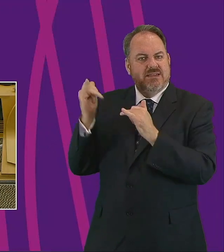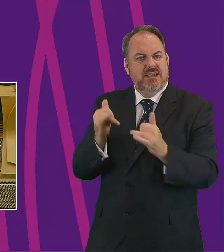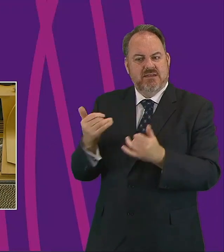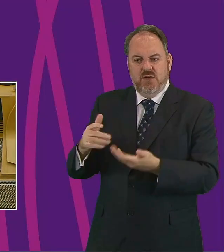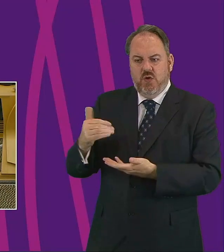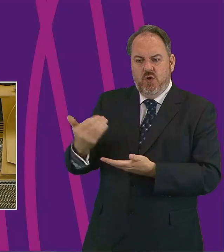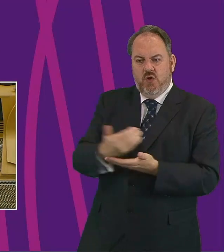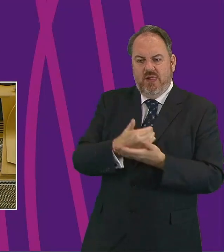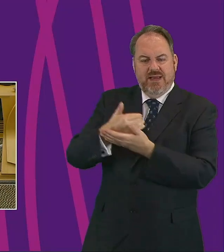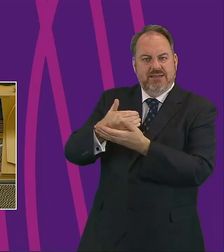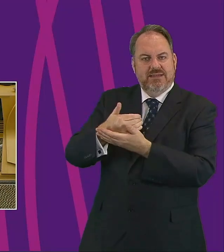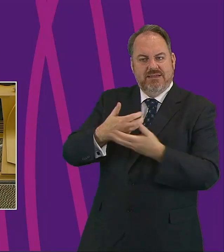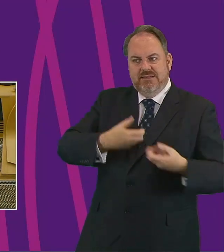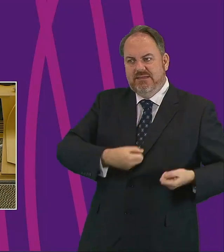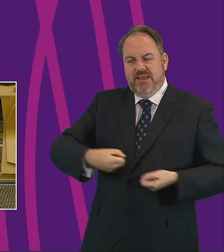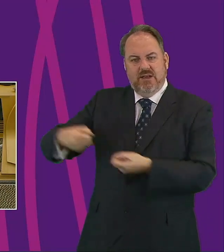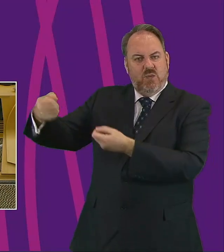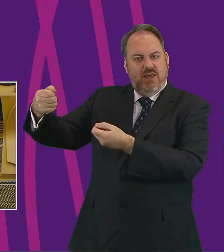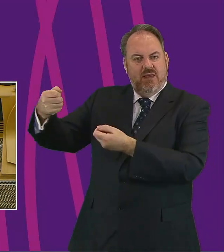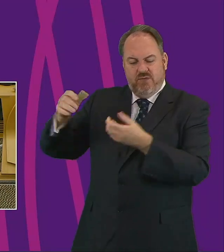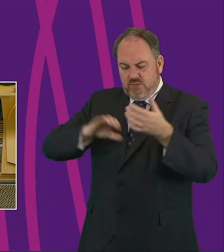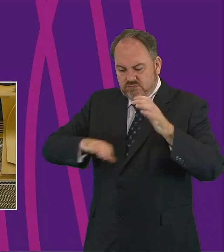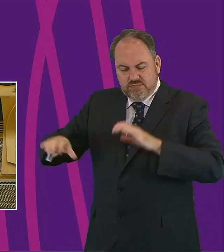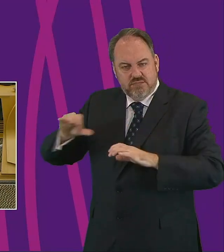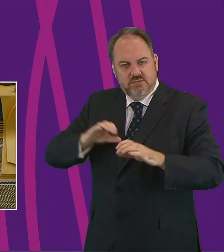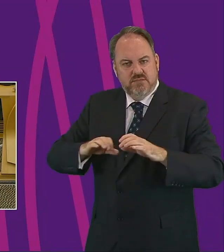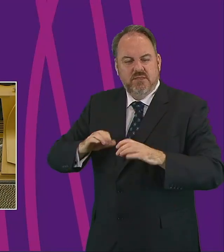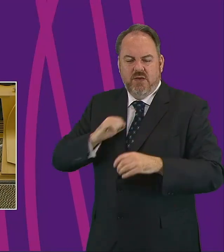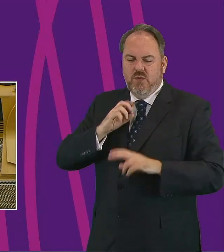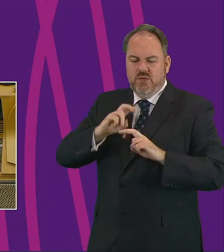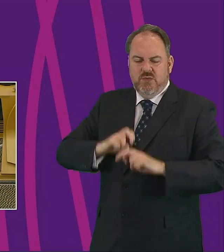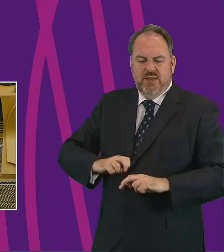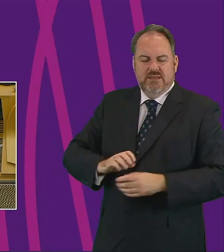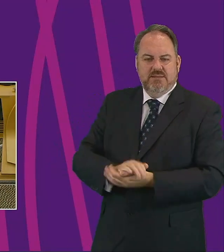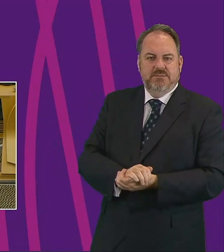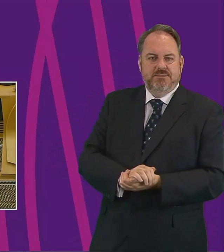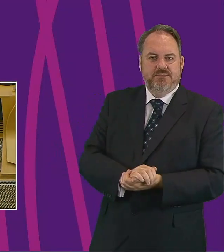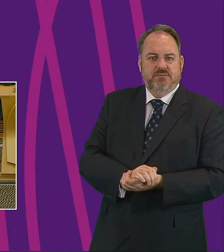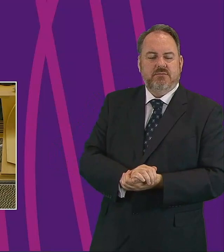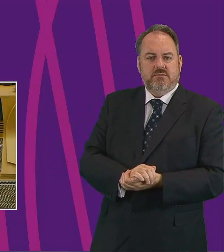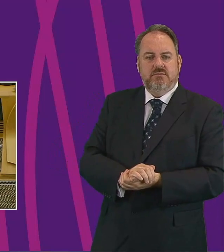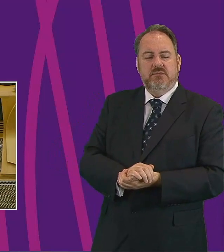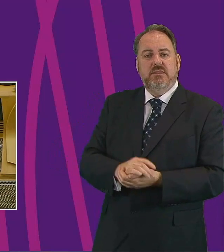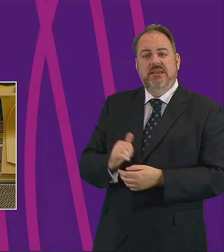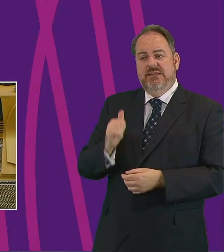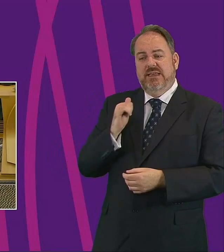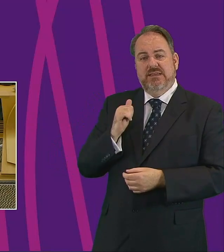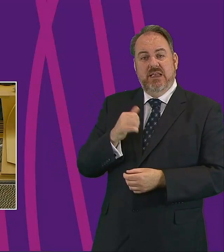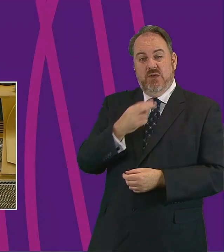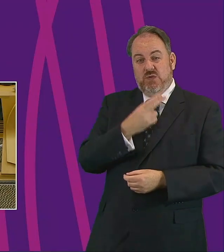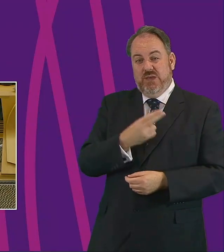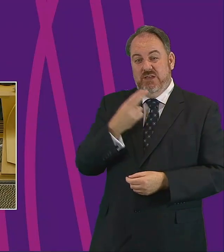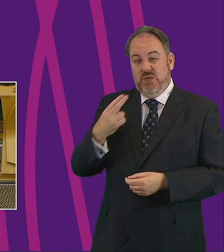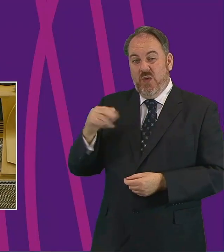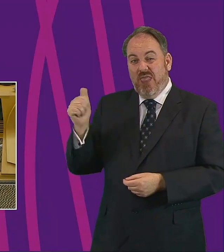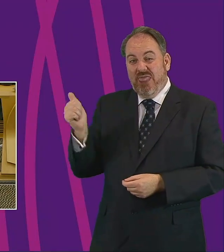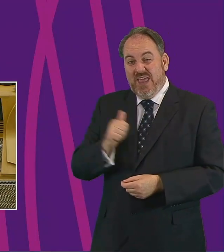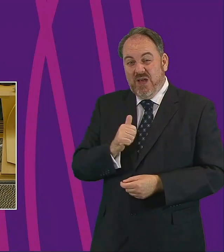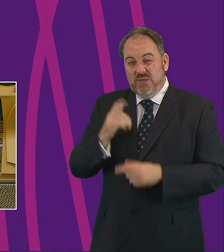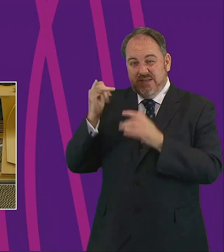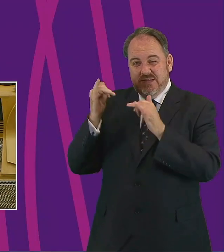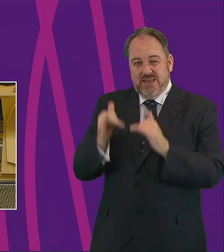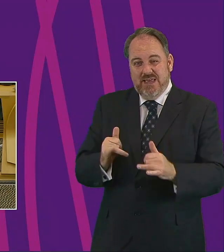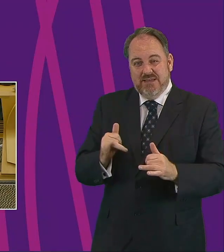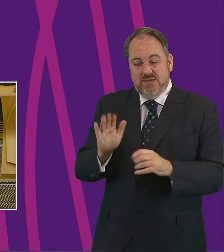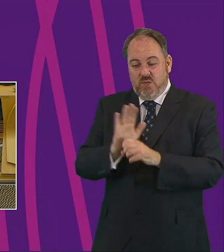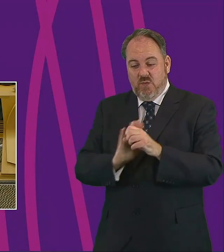that. In terms of capacity, yesterday, for example, there were, I think, around 22,000 tests carried out across Scotland. We